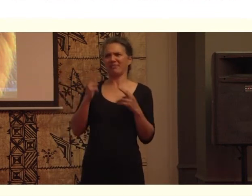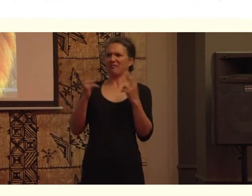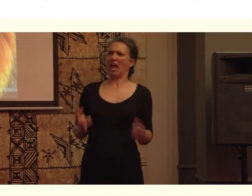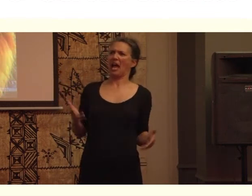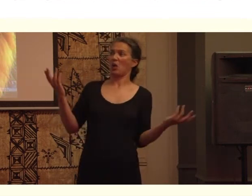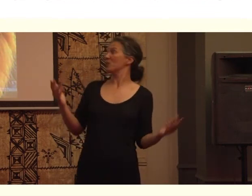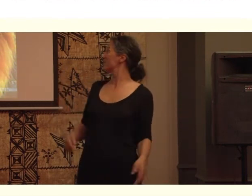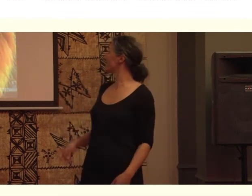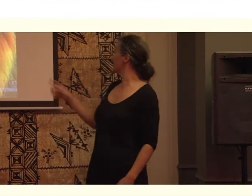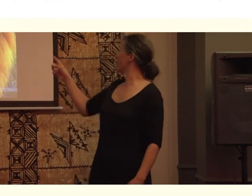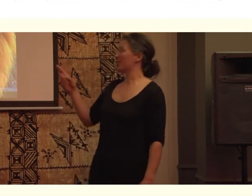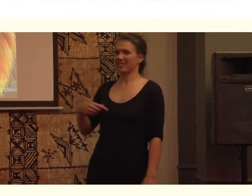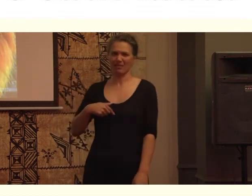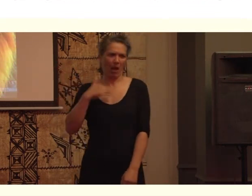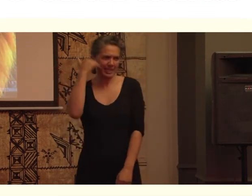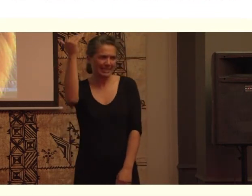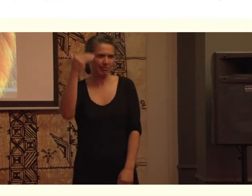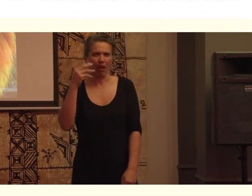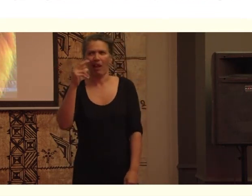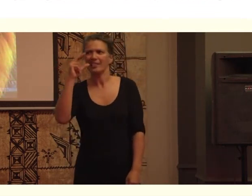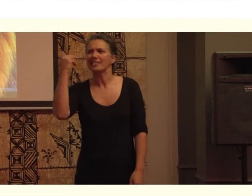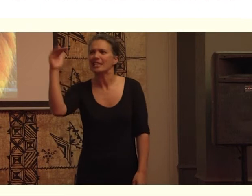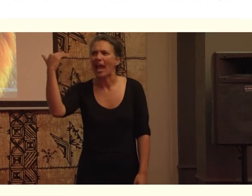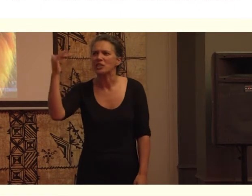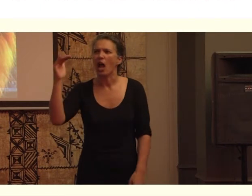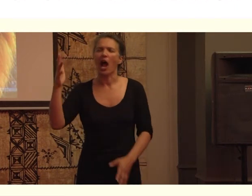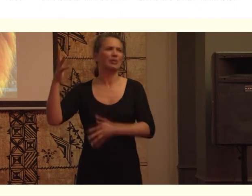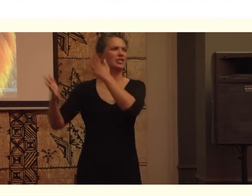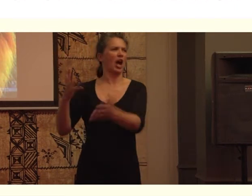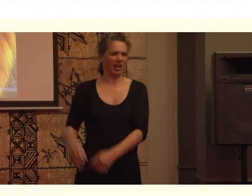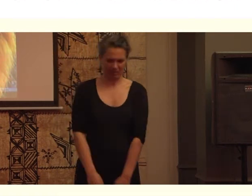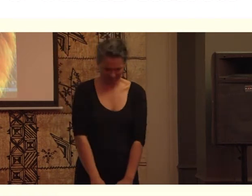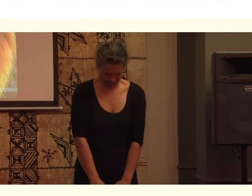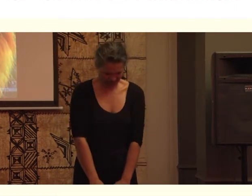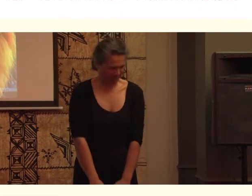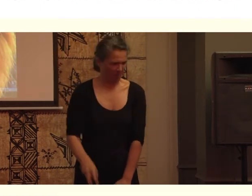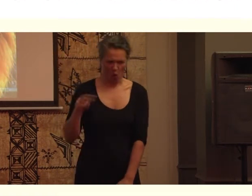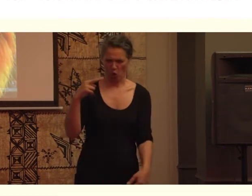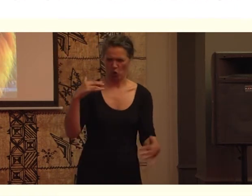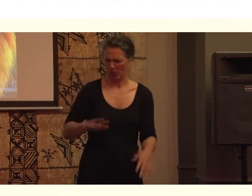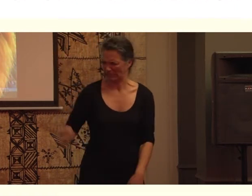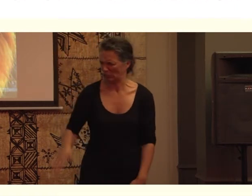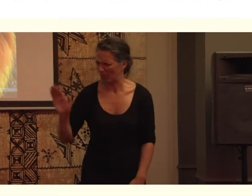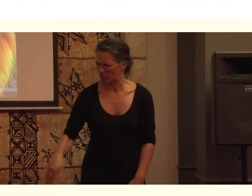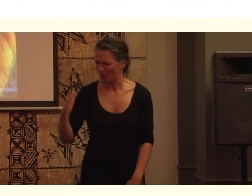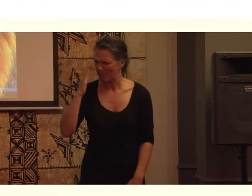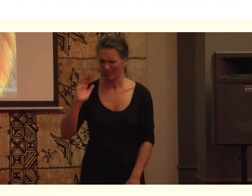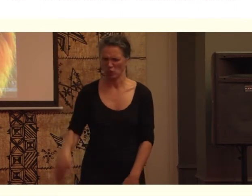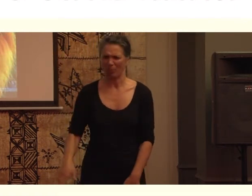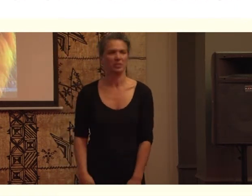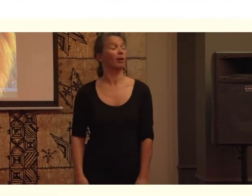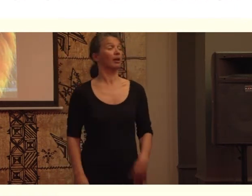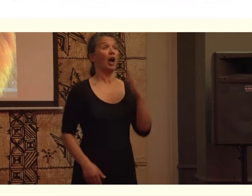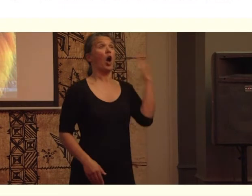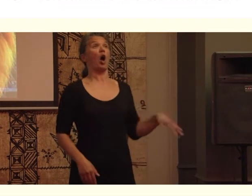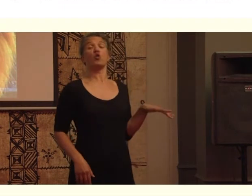when I'm coming up to my teenage years. I'm embarrassed. We're in town. We're signing. I'm like, I'm not signing to you, Mum. Everyone's looking. Right? And I just pretend like I don't